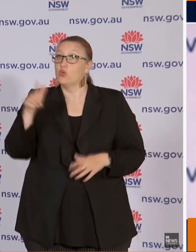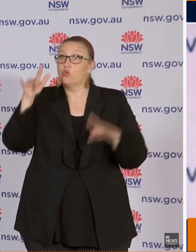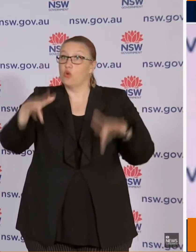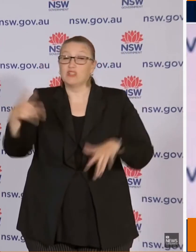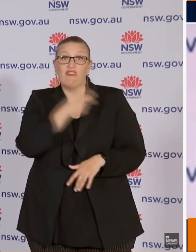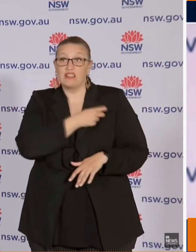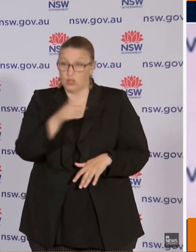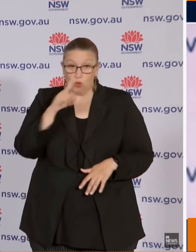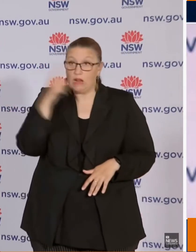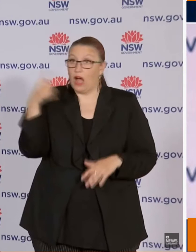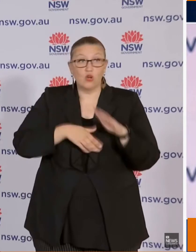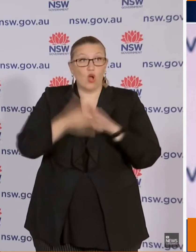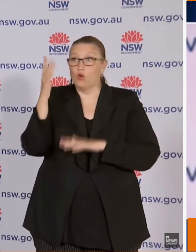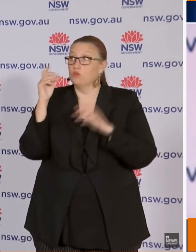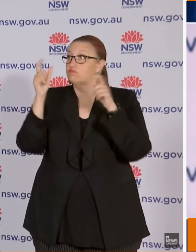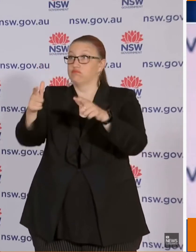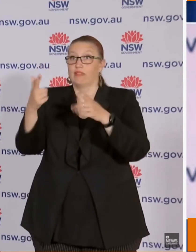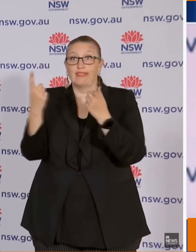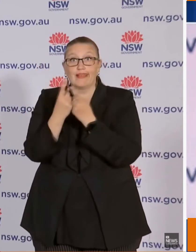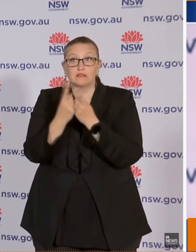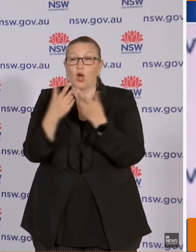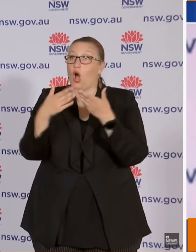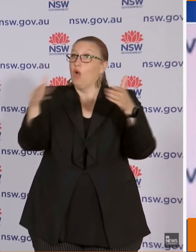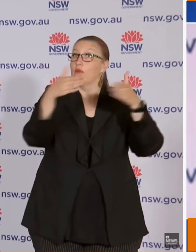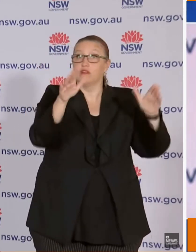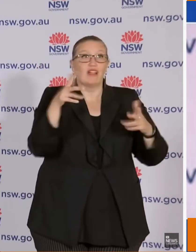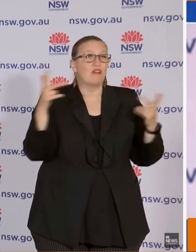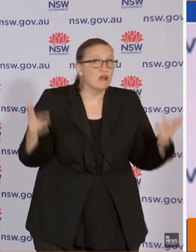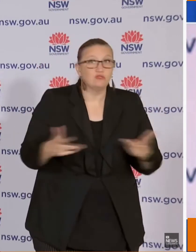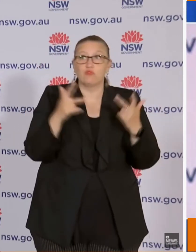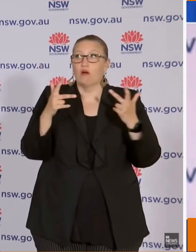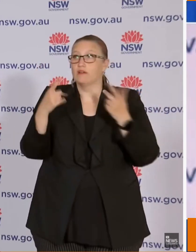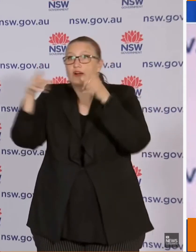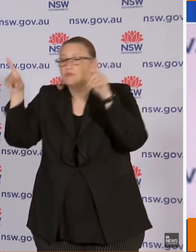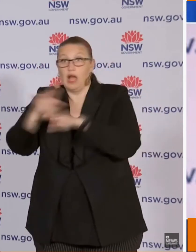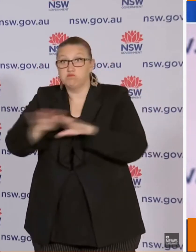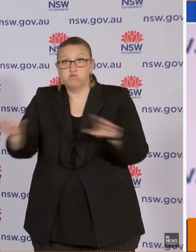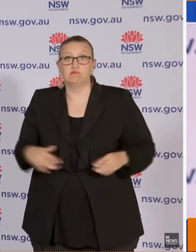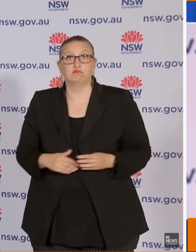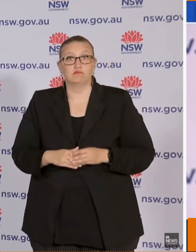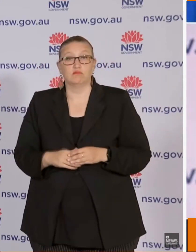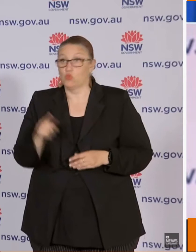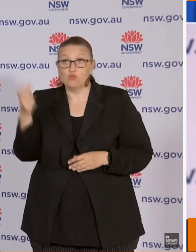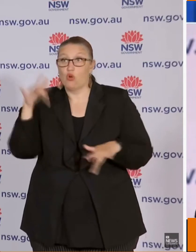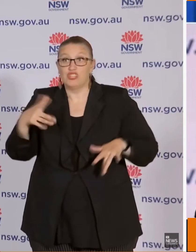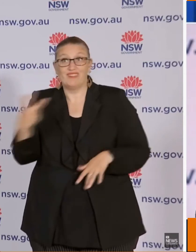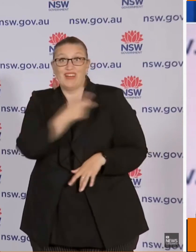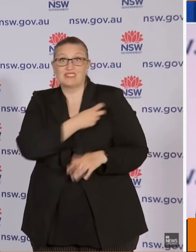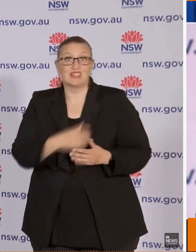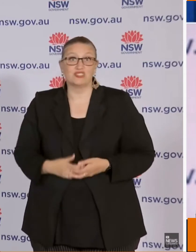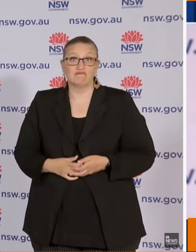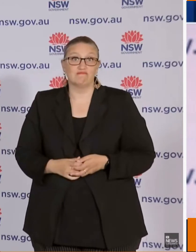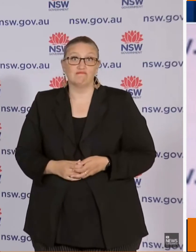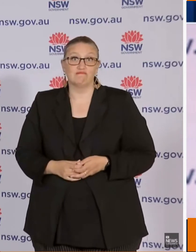unvaccinated exposed to venues, and we can't afford to have the unvaccinated susceptible to disease, to get disease.